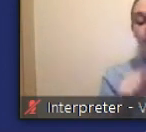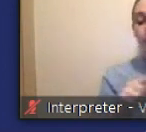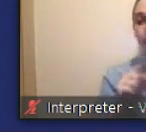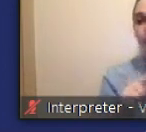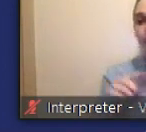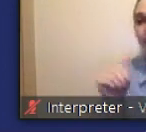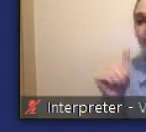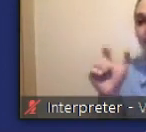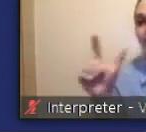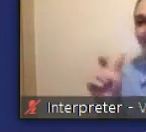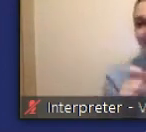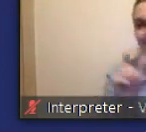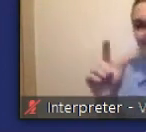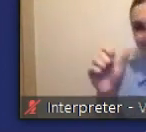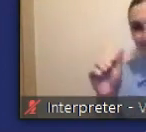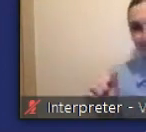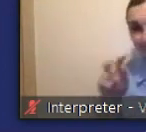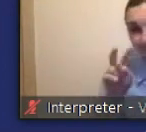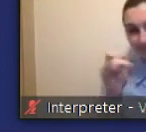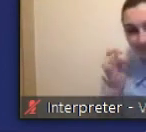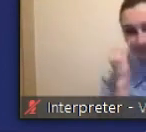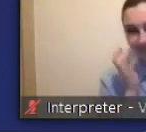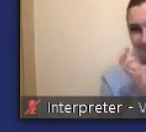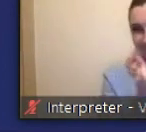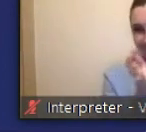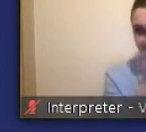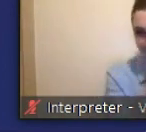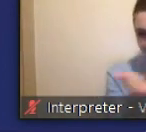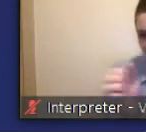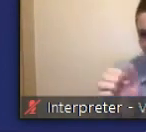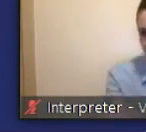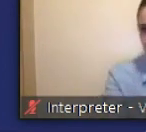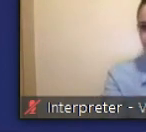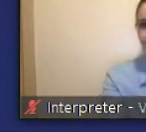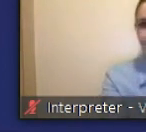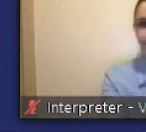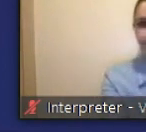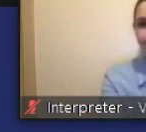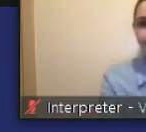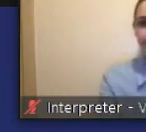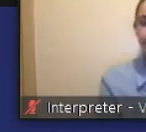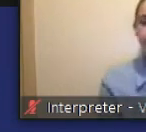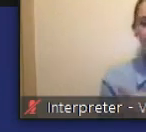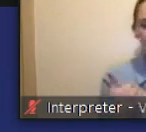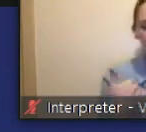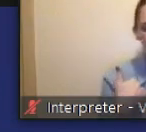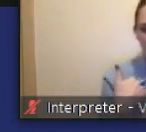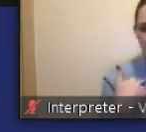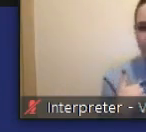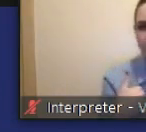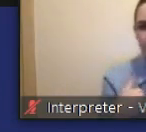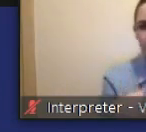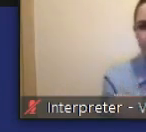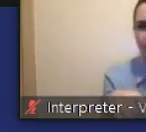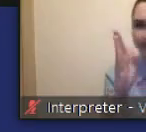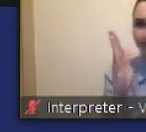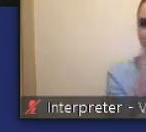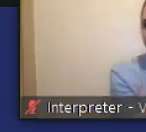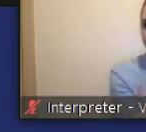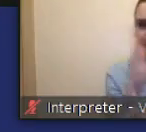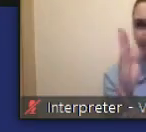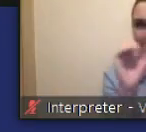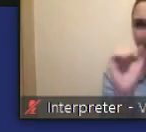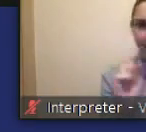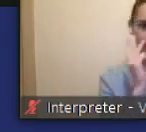options suit your needs. And we have that gray slider bar available to customize your view a little bit there as far as what you want to see